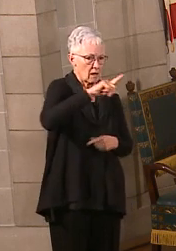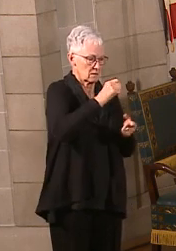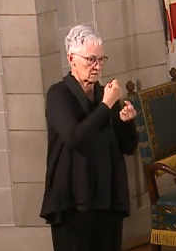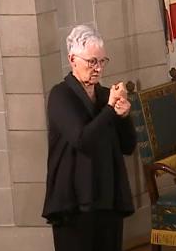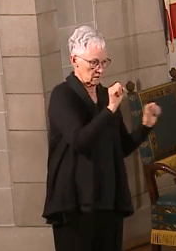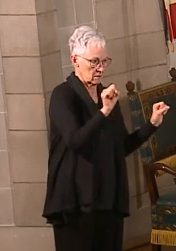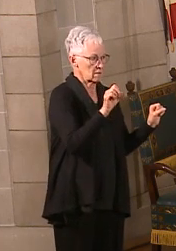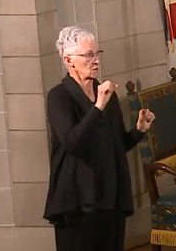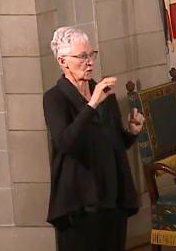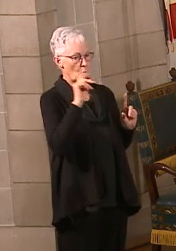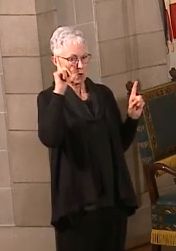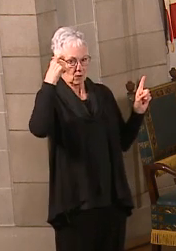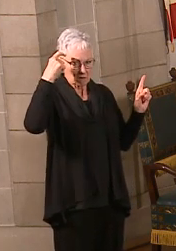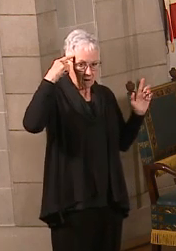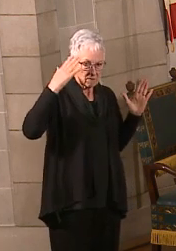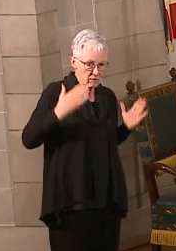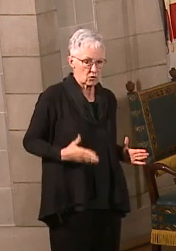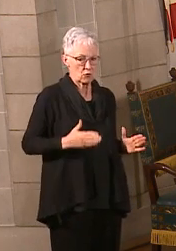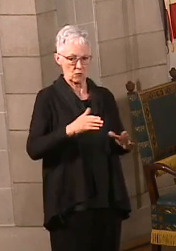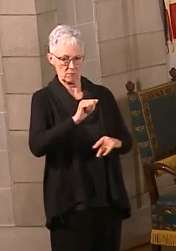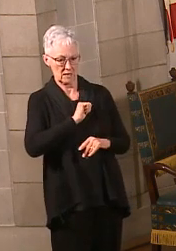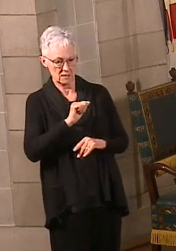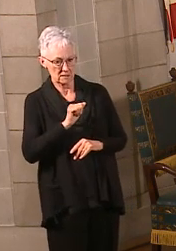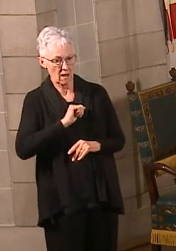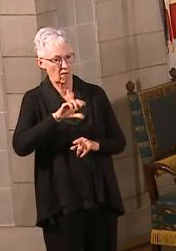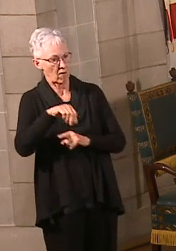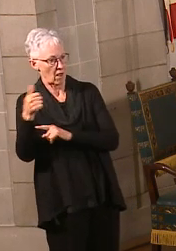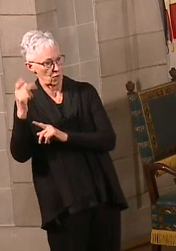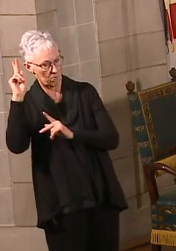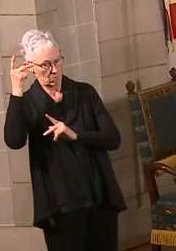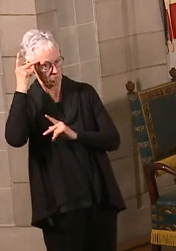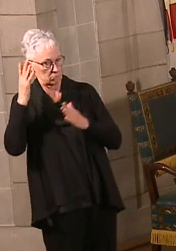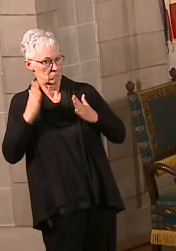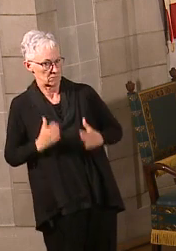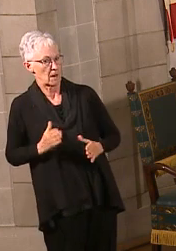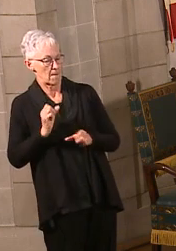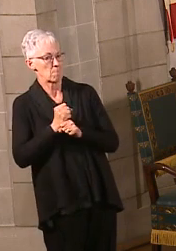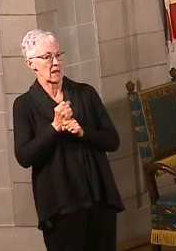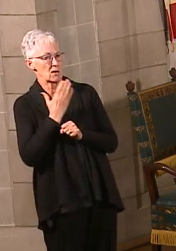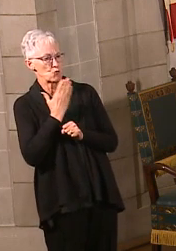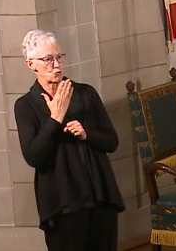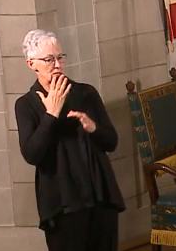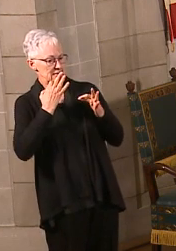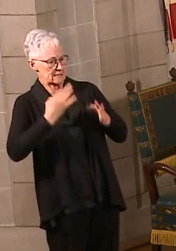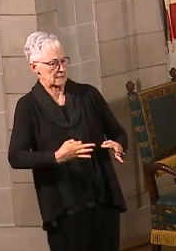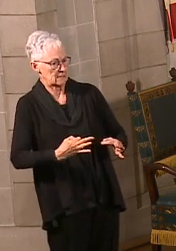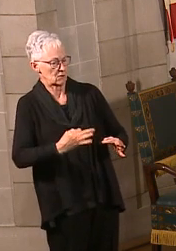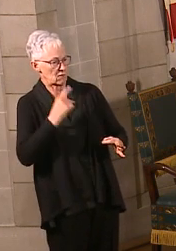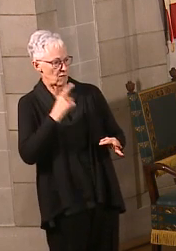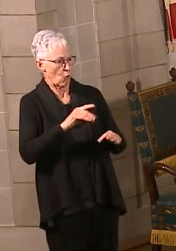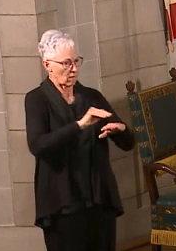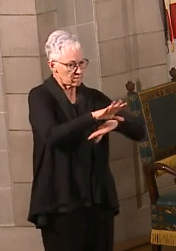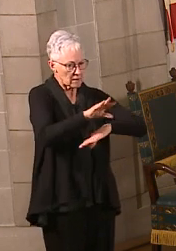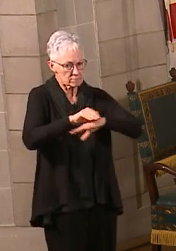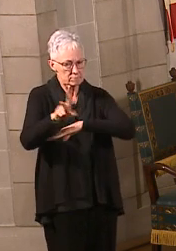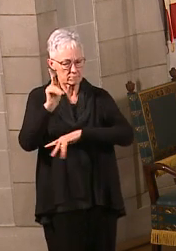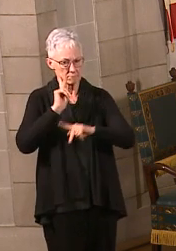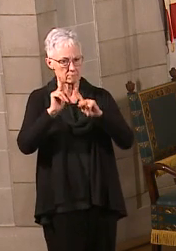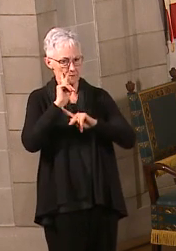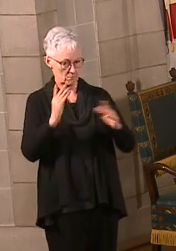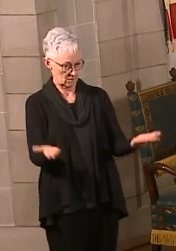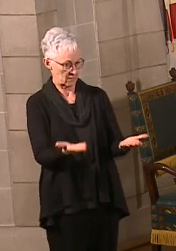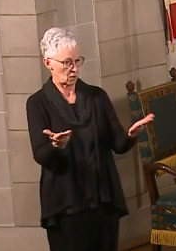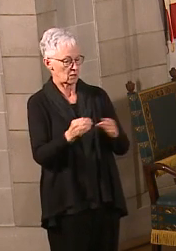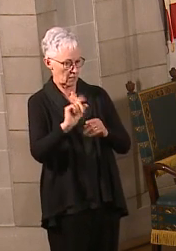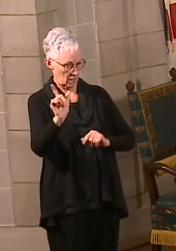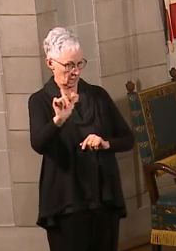Nebraska to make sure that we're making the best decisions for our residents. In Lincoln, our health